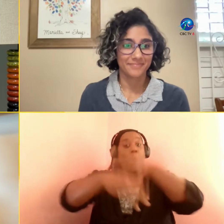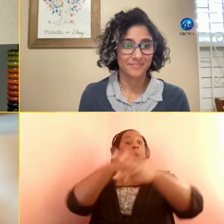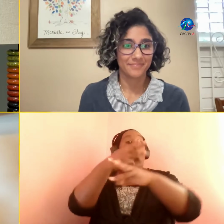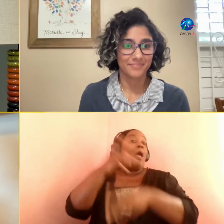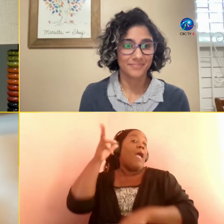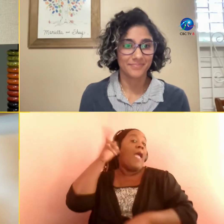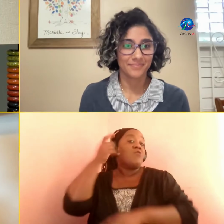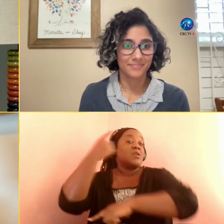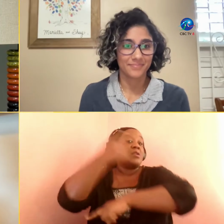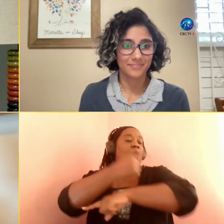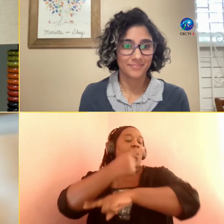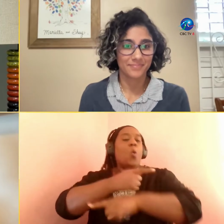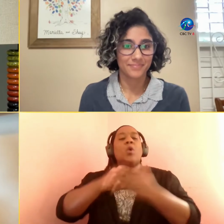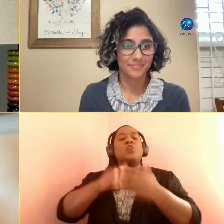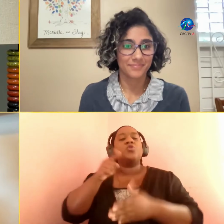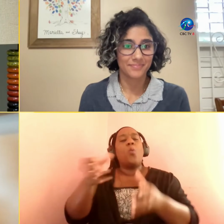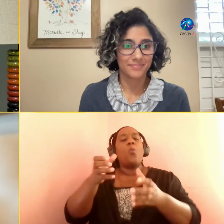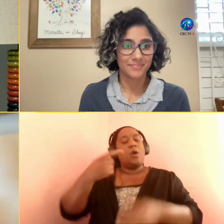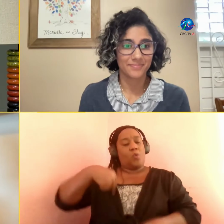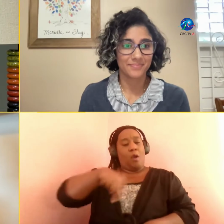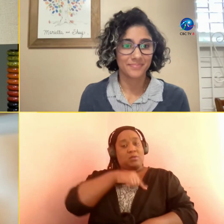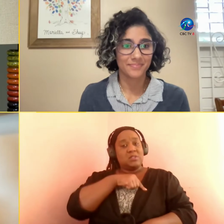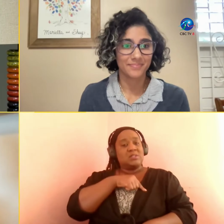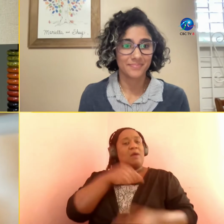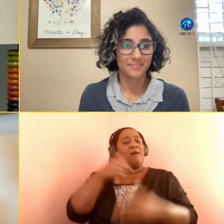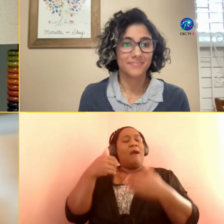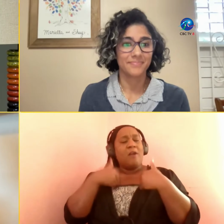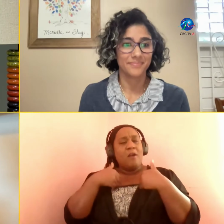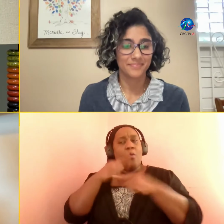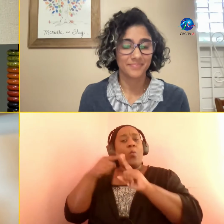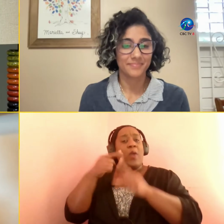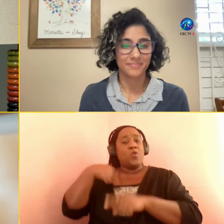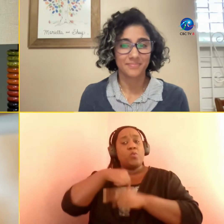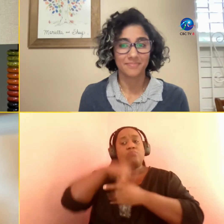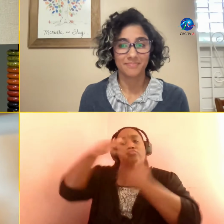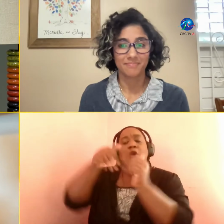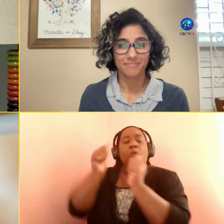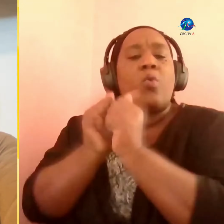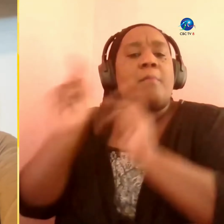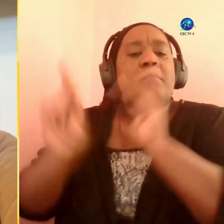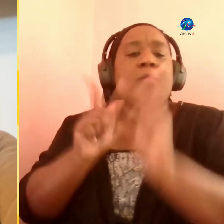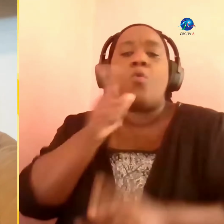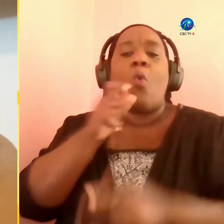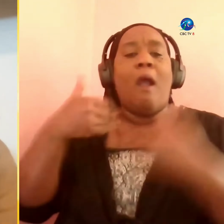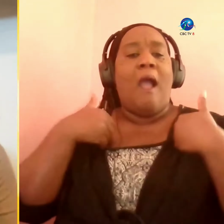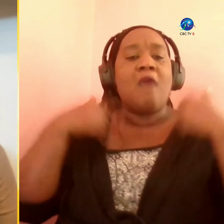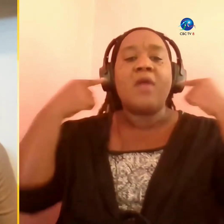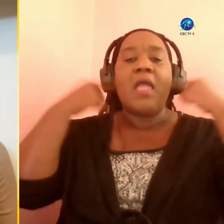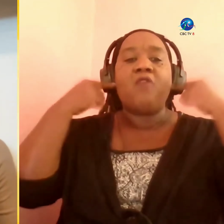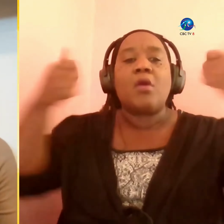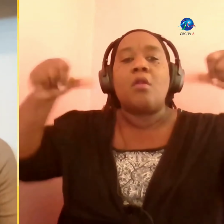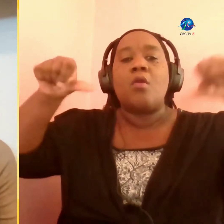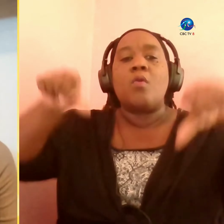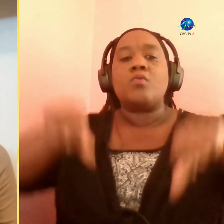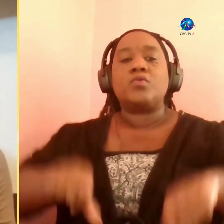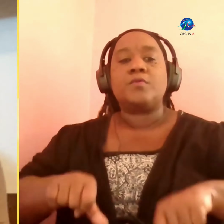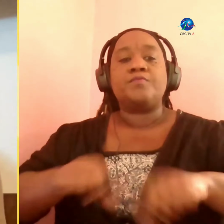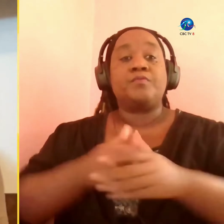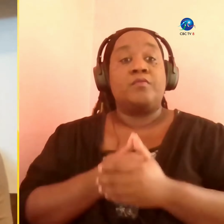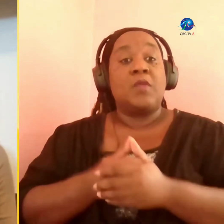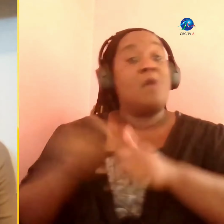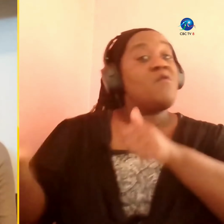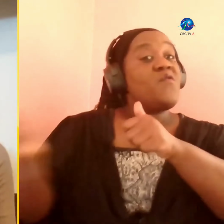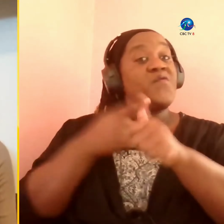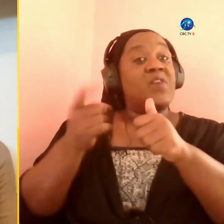would you want for all of us to be able to have as we interact with others who have hearing loss? Well, first thing, I'm going to start